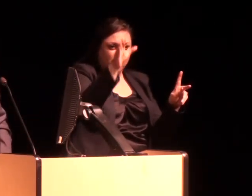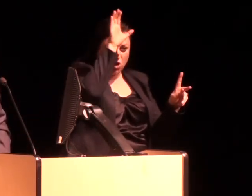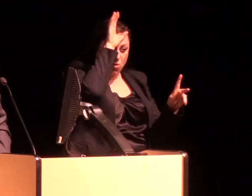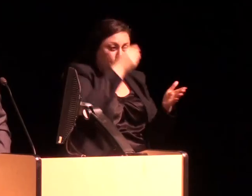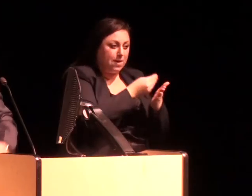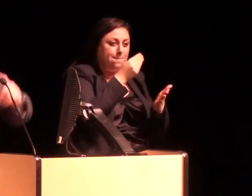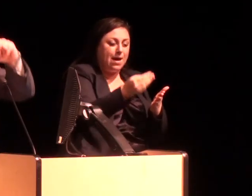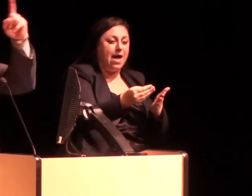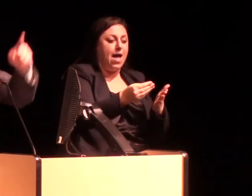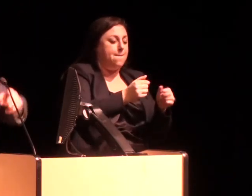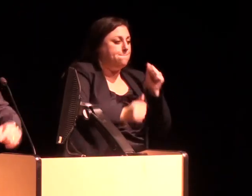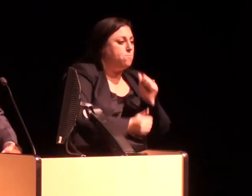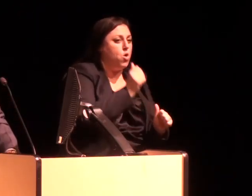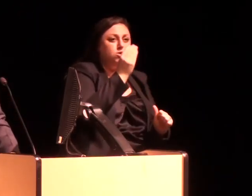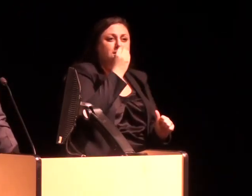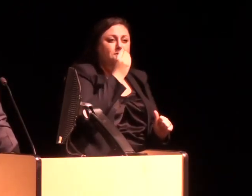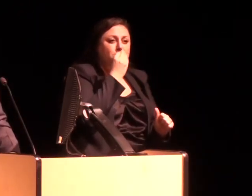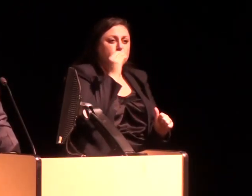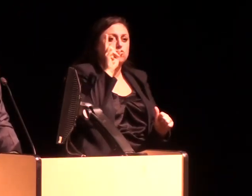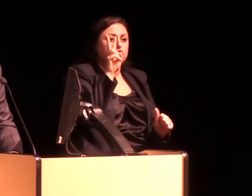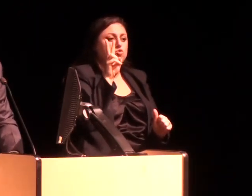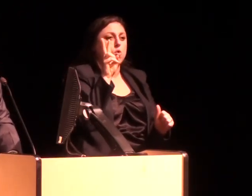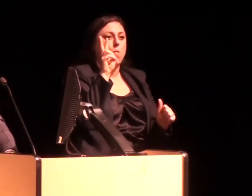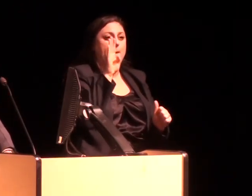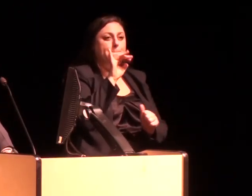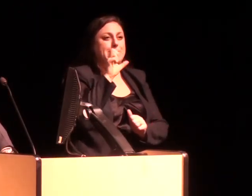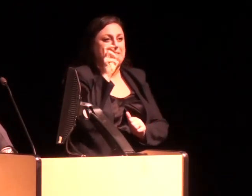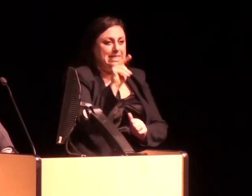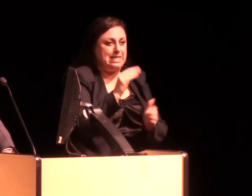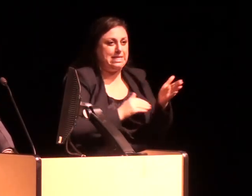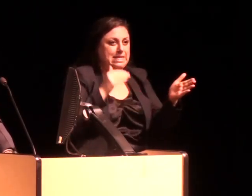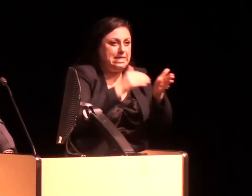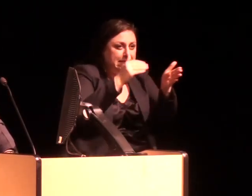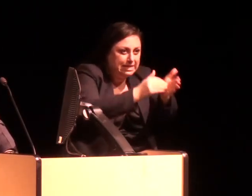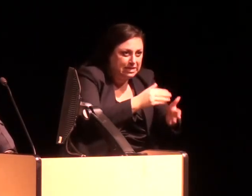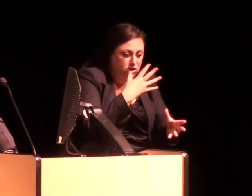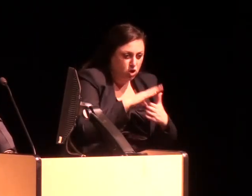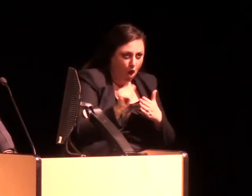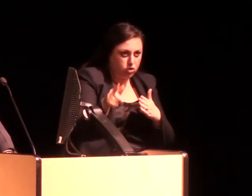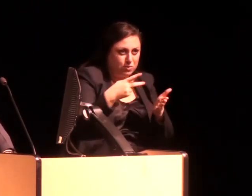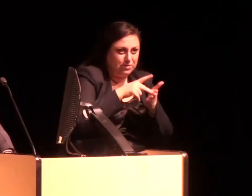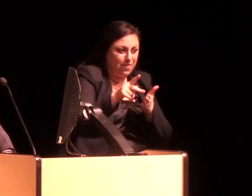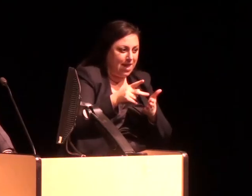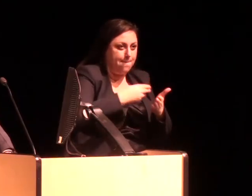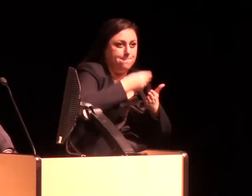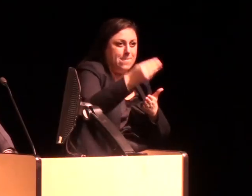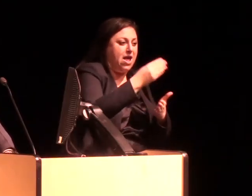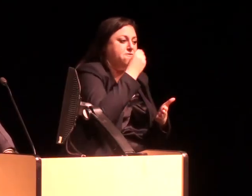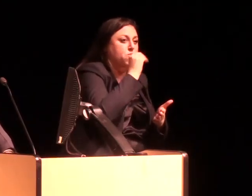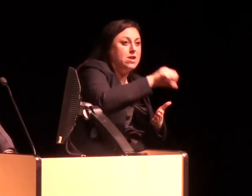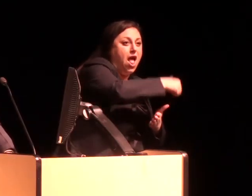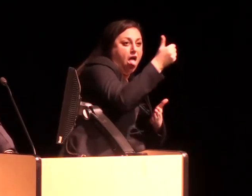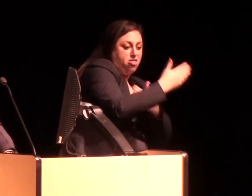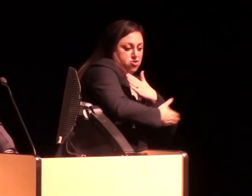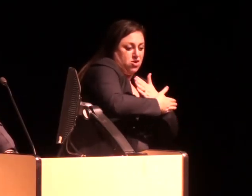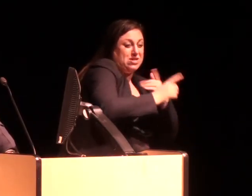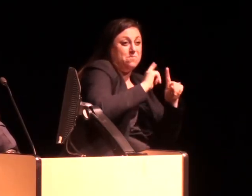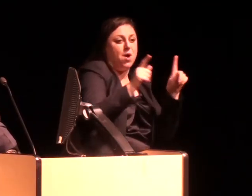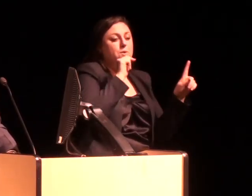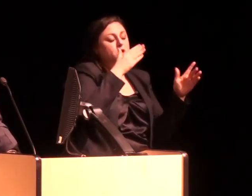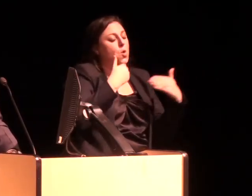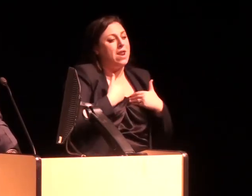our food abroad. We are talking about $2 billion. But because we don't have credit here, it's more easy for